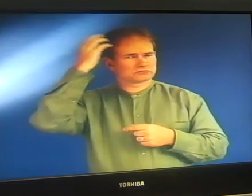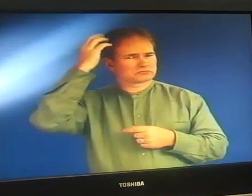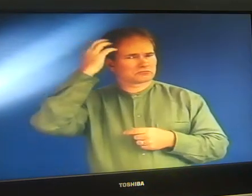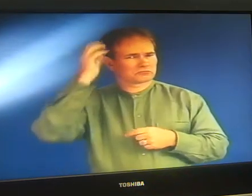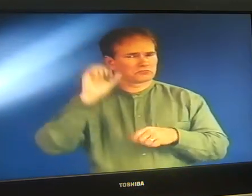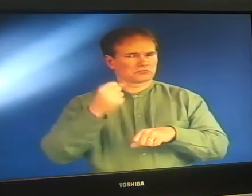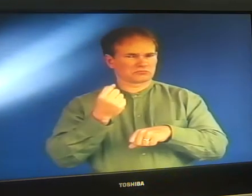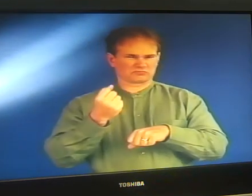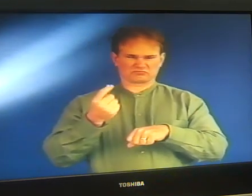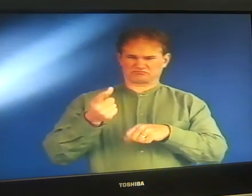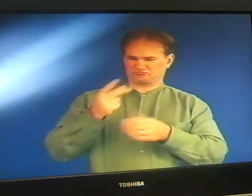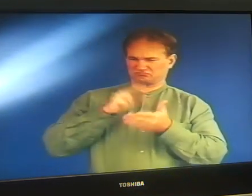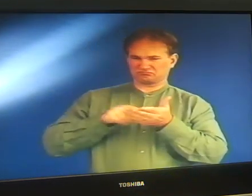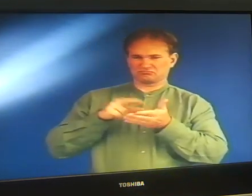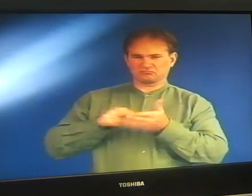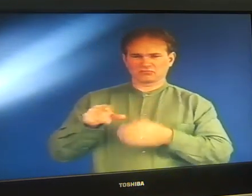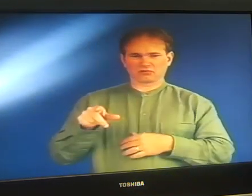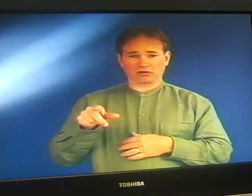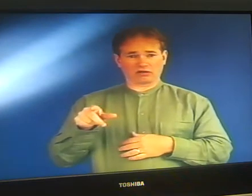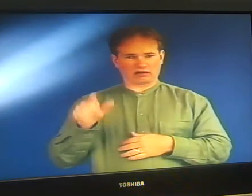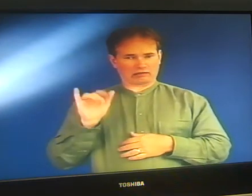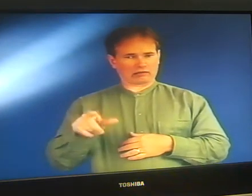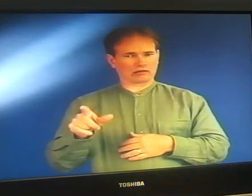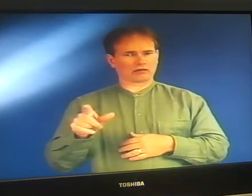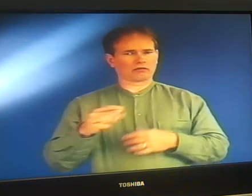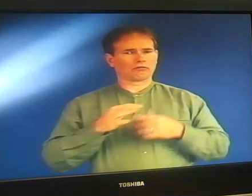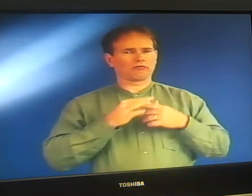wasn't a language at all. And then in the 60s, Stokey